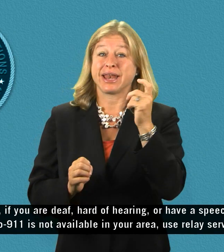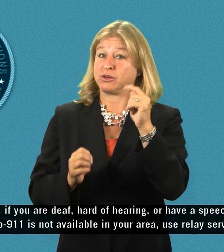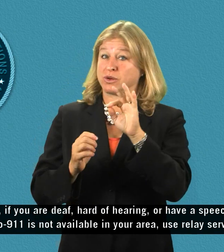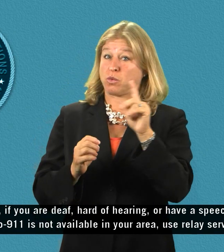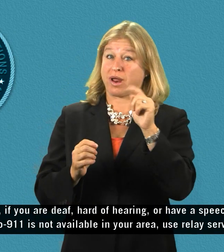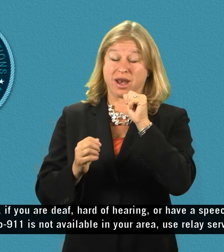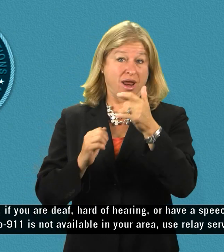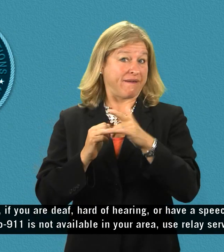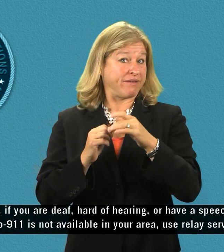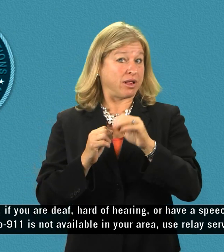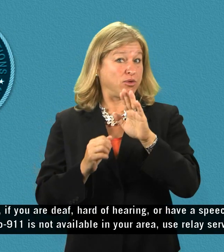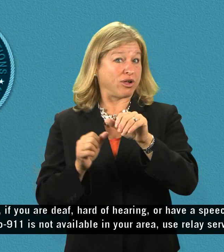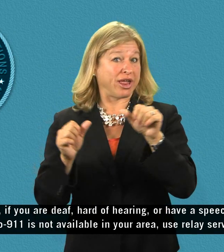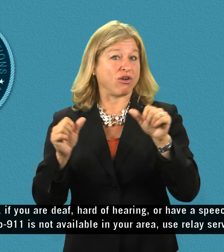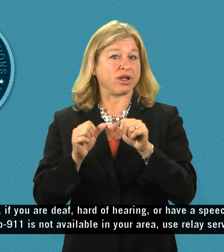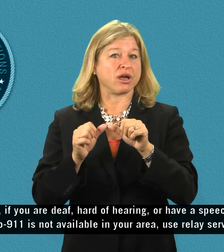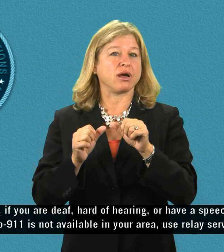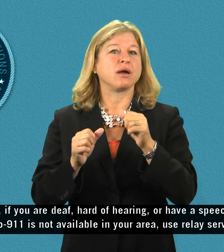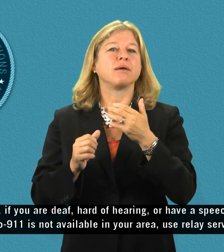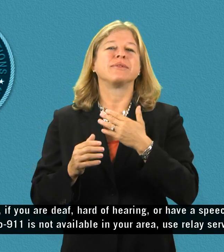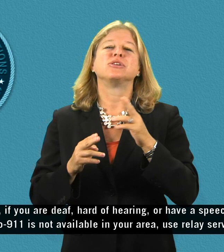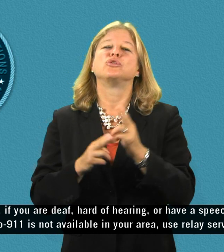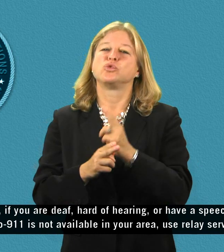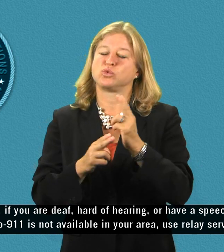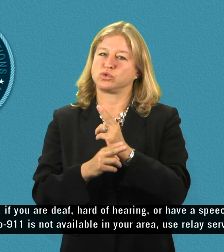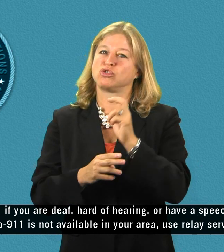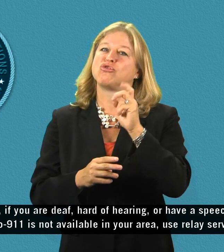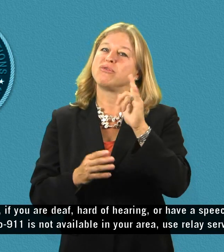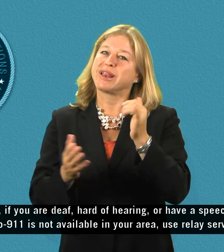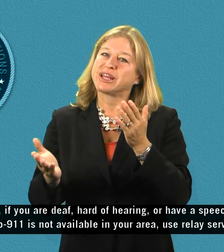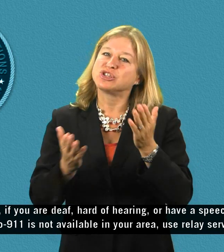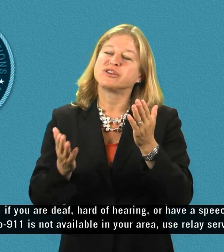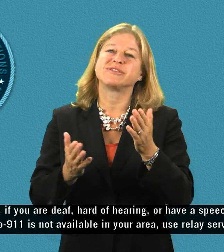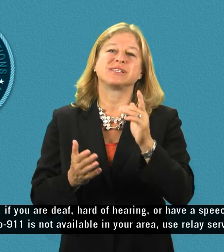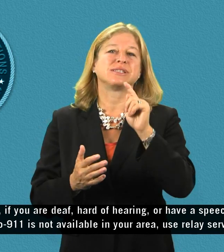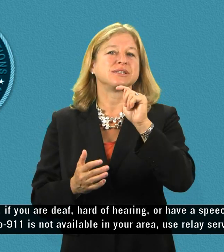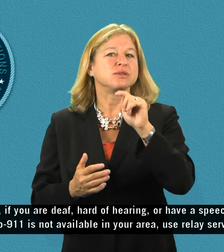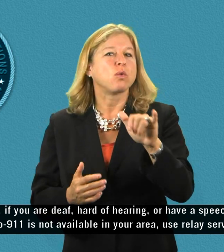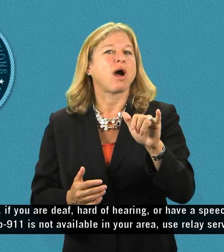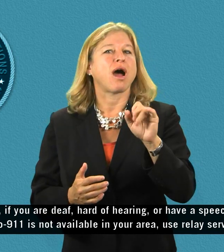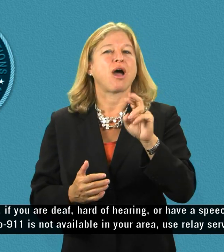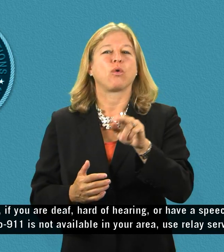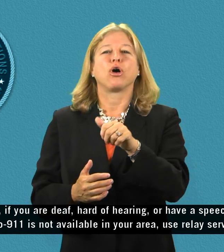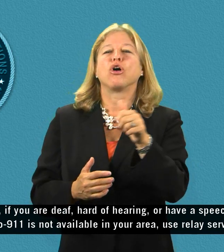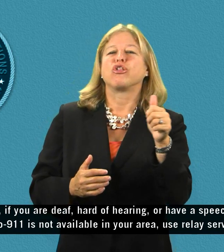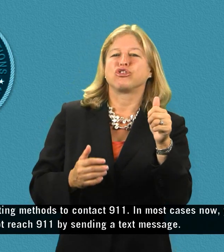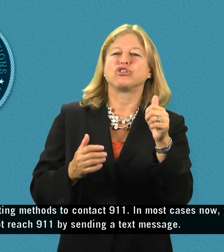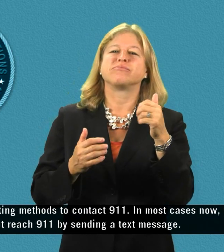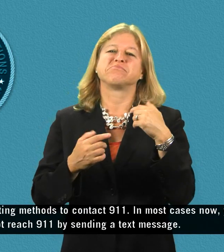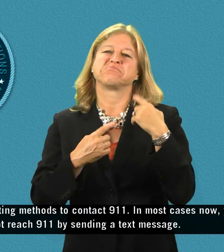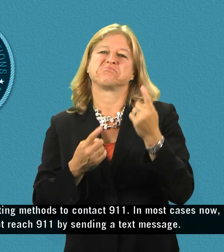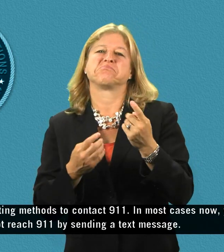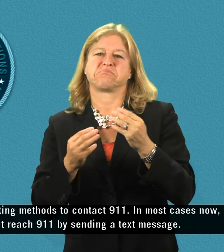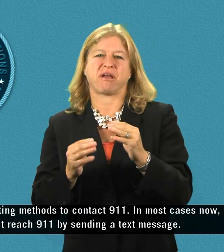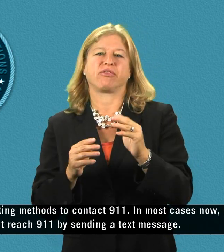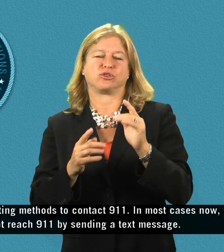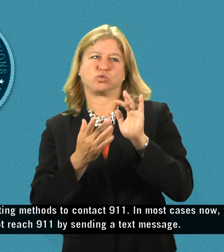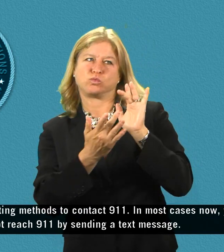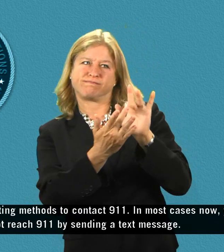or have a speech disability, and TEXT-911 is not available in your area, use relay services, TTY, or other existing